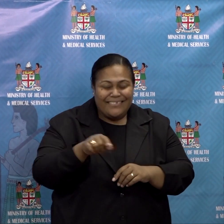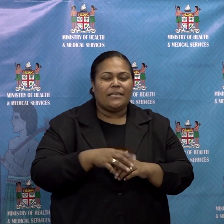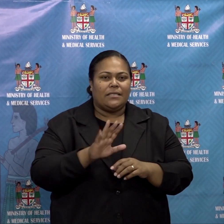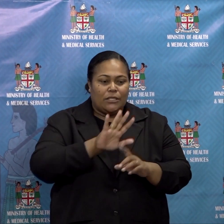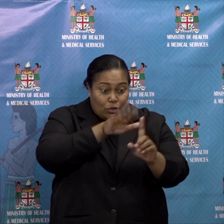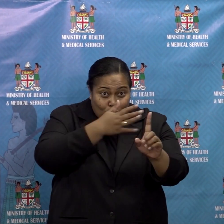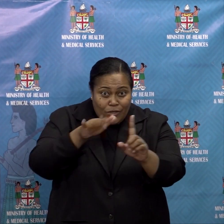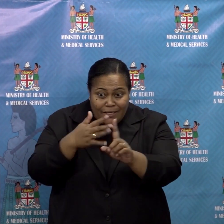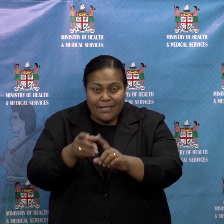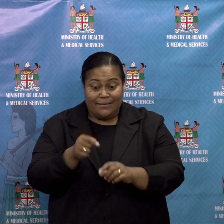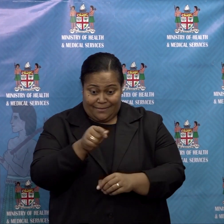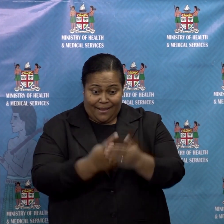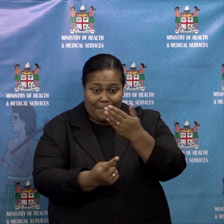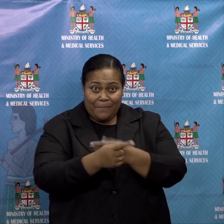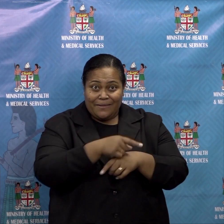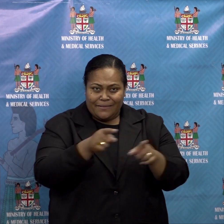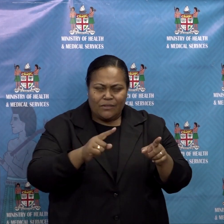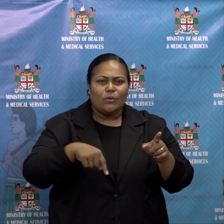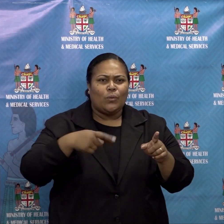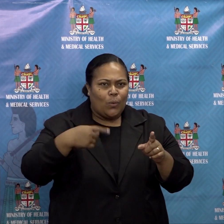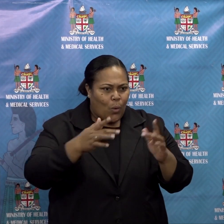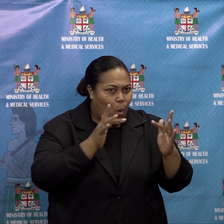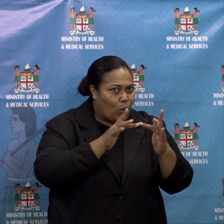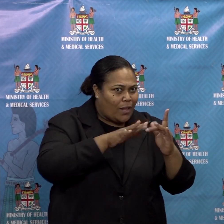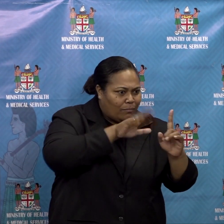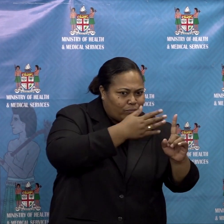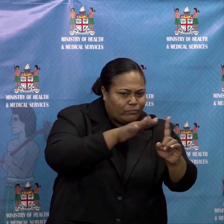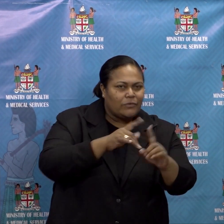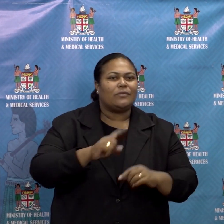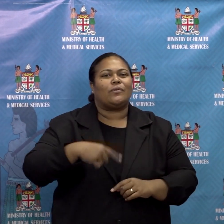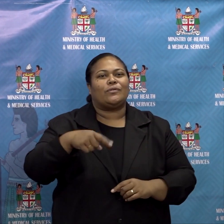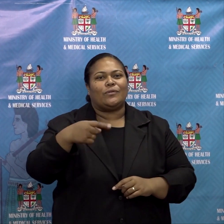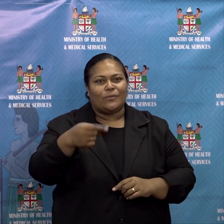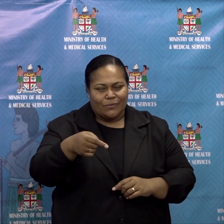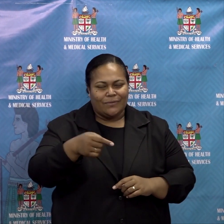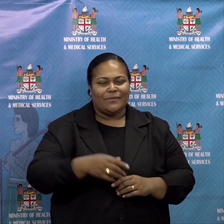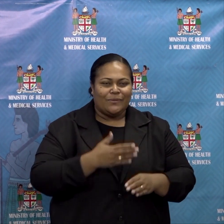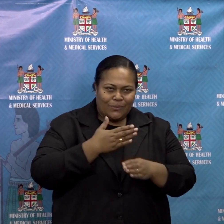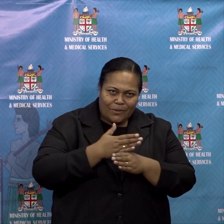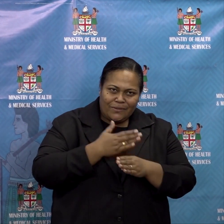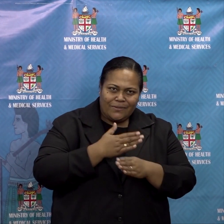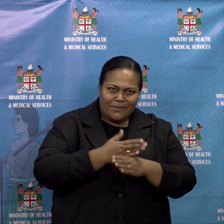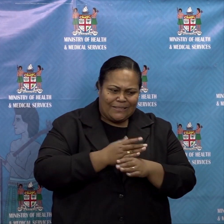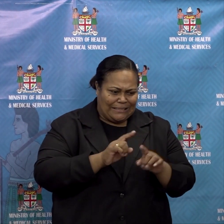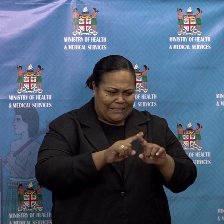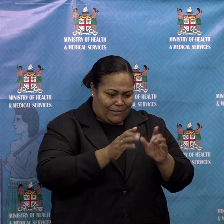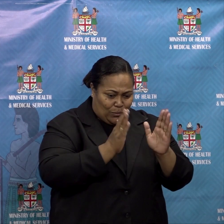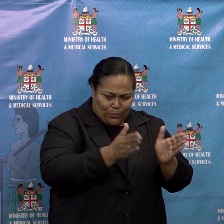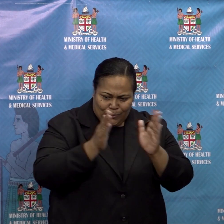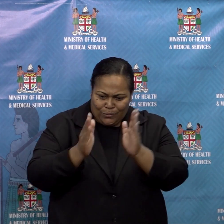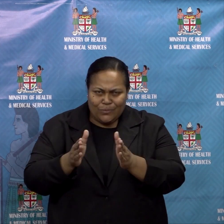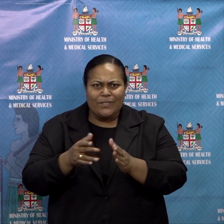clinics and contact tracing continues in restricted in containment areas and in the